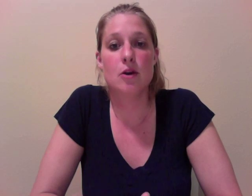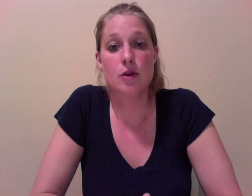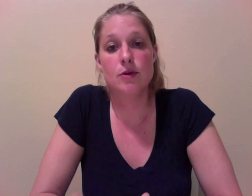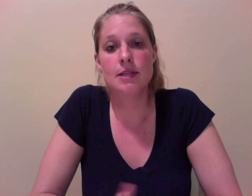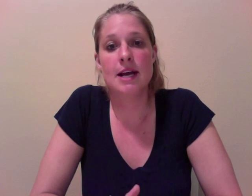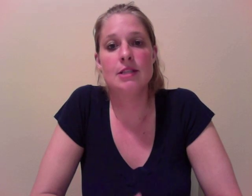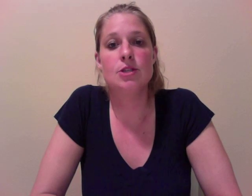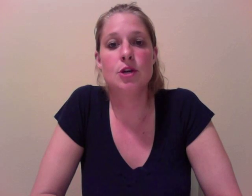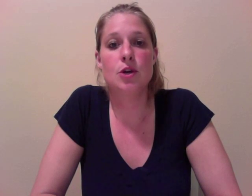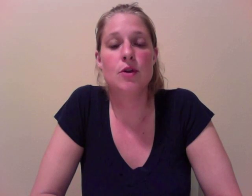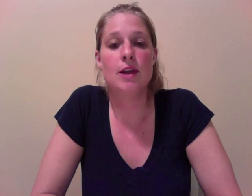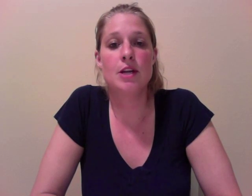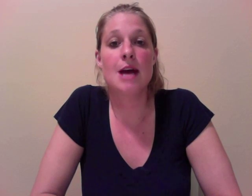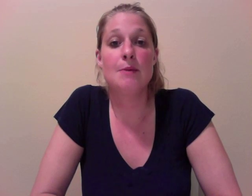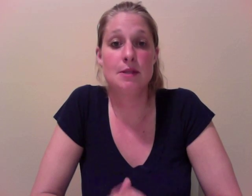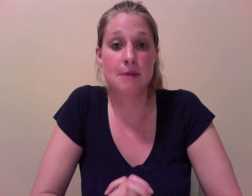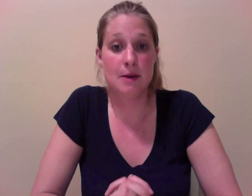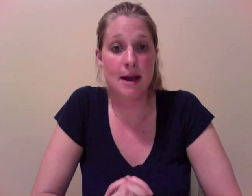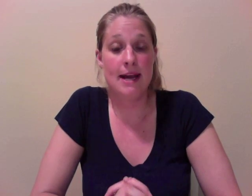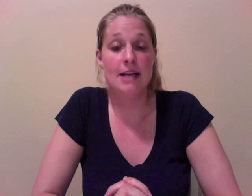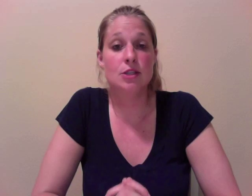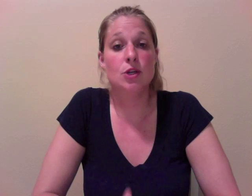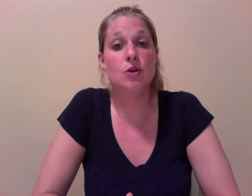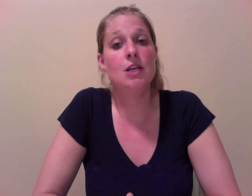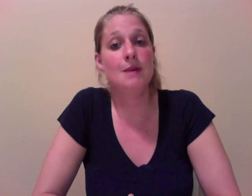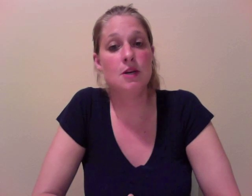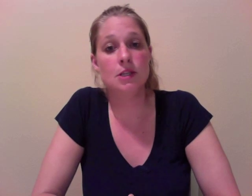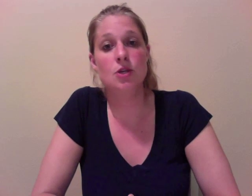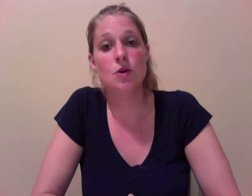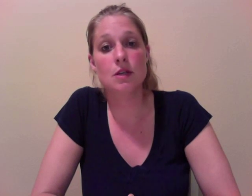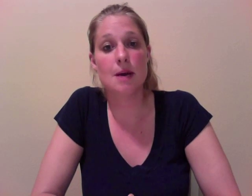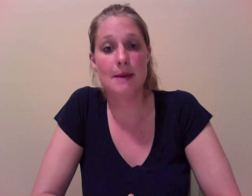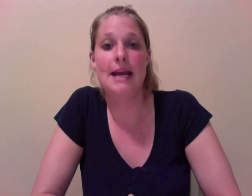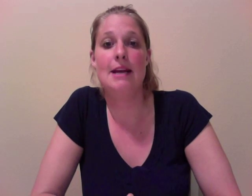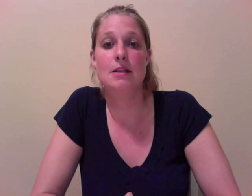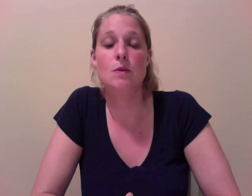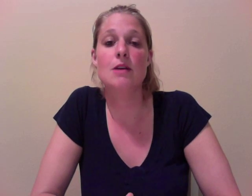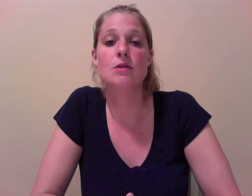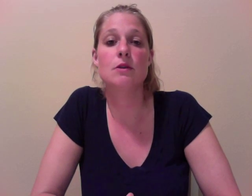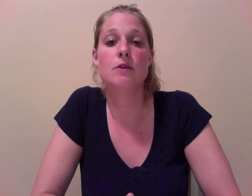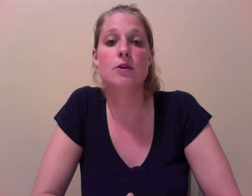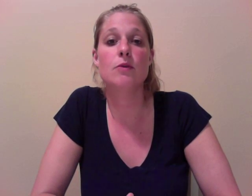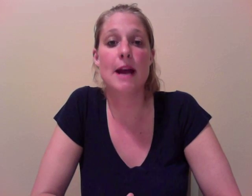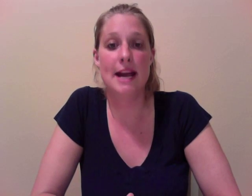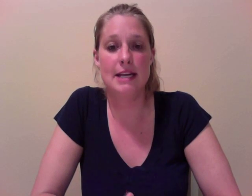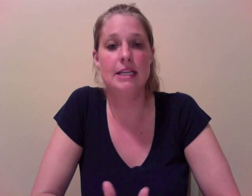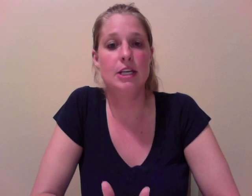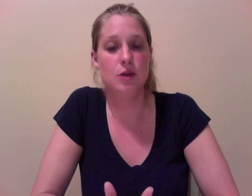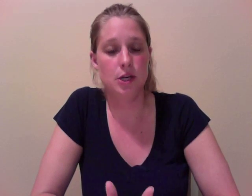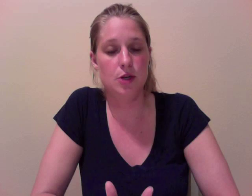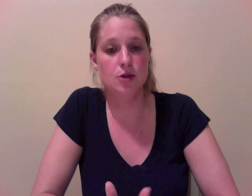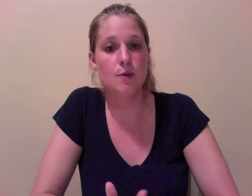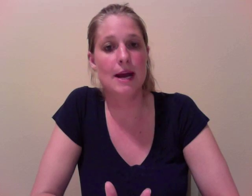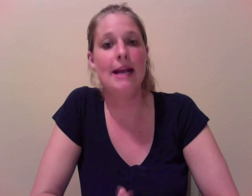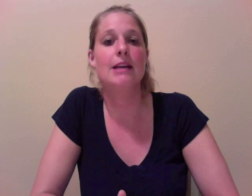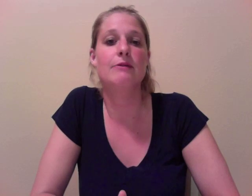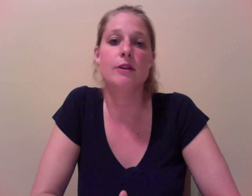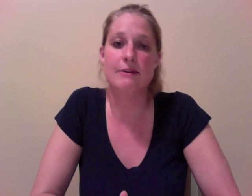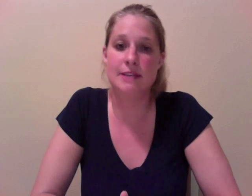those signs, so you know that I'm using my right hand. So you need to be using your dominant hand as well. So if you're right-handed, then you need to use your right hand. If you're left-handed,